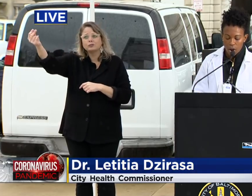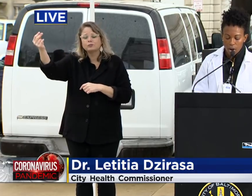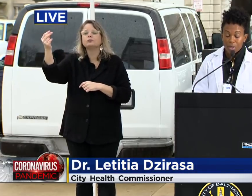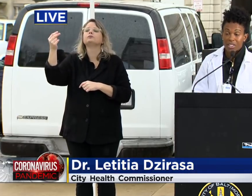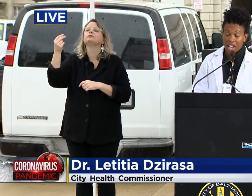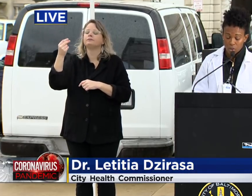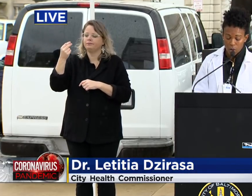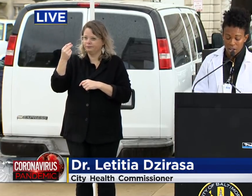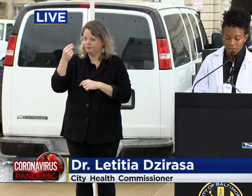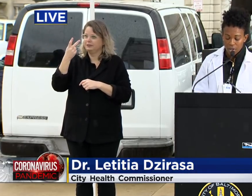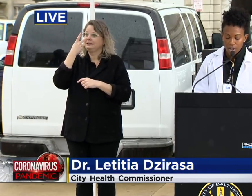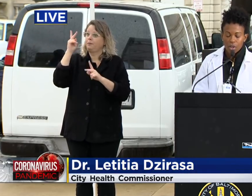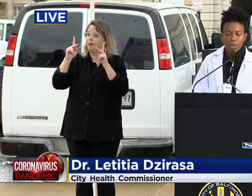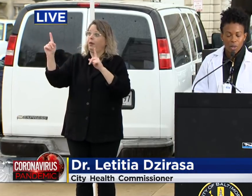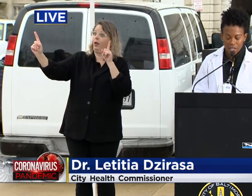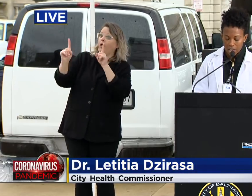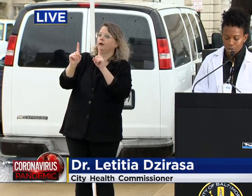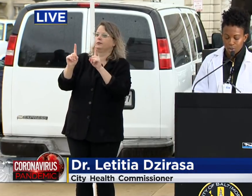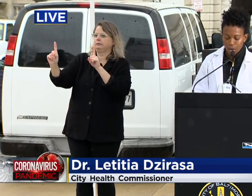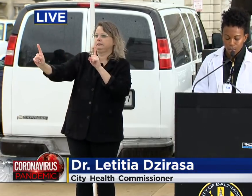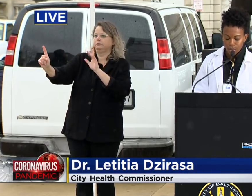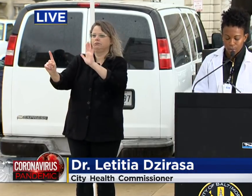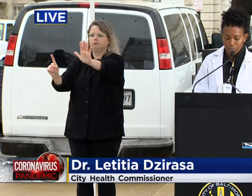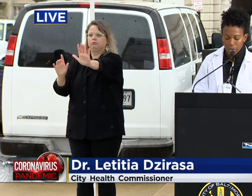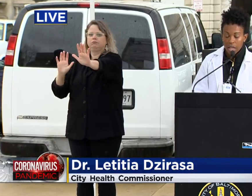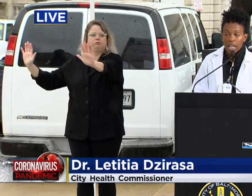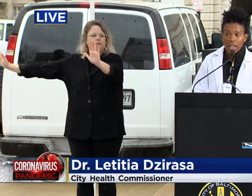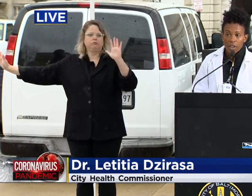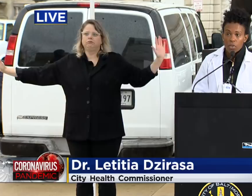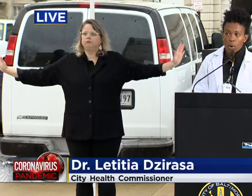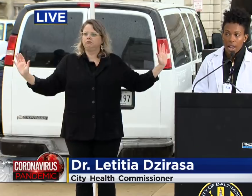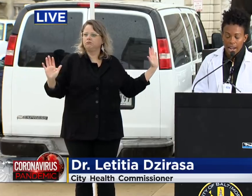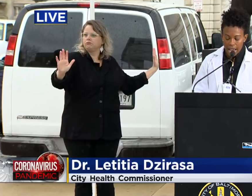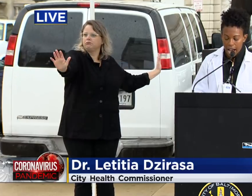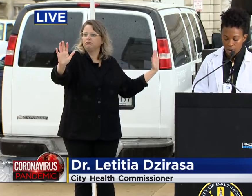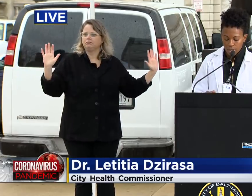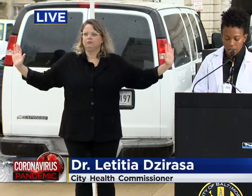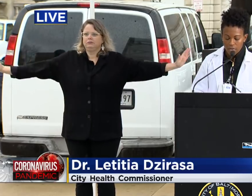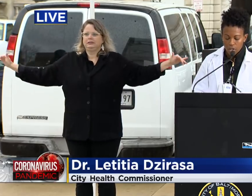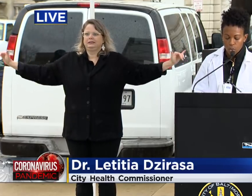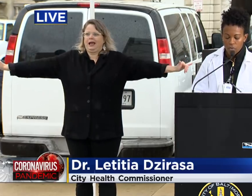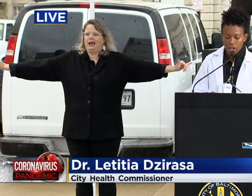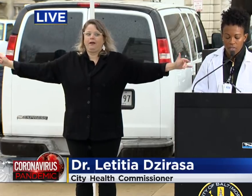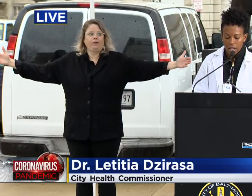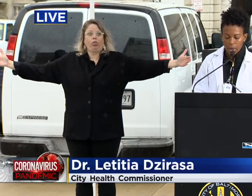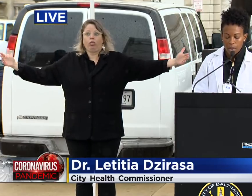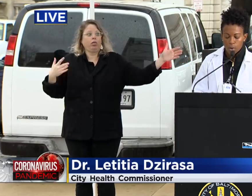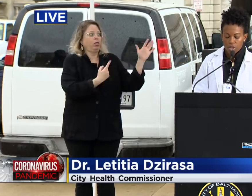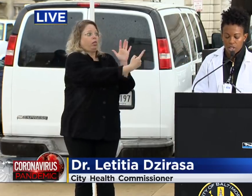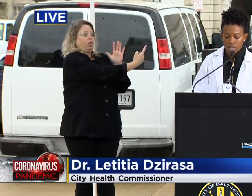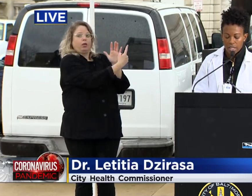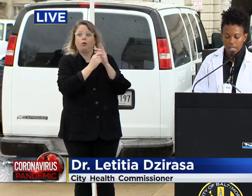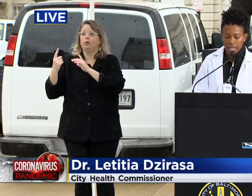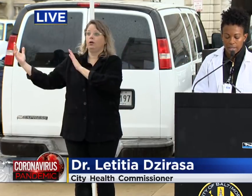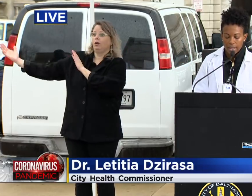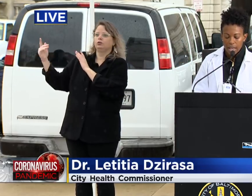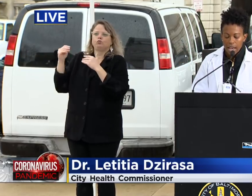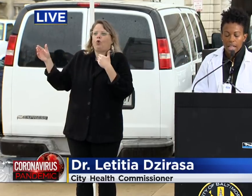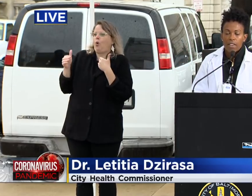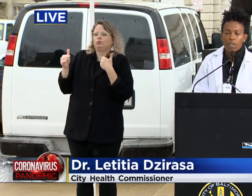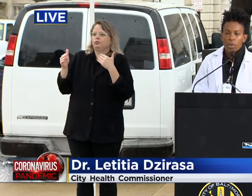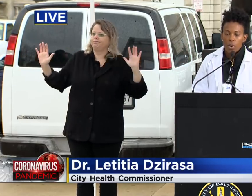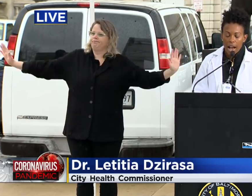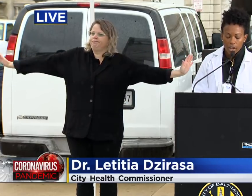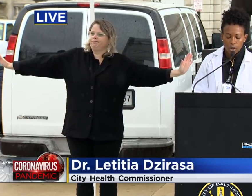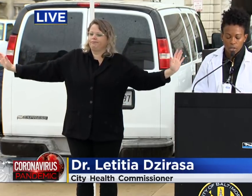extend your arms and touch one another, you are standing too close. Even if you are not a high-risk individual for developing a more serious disease,